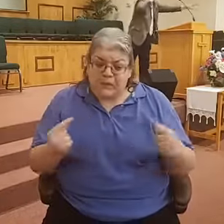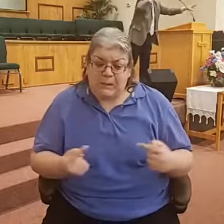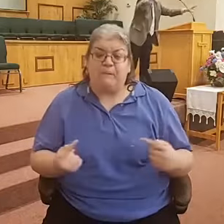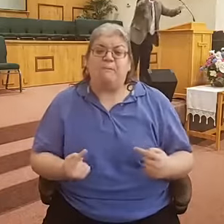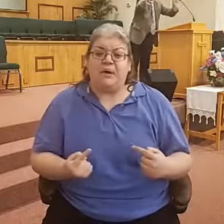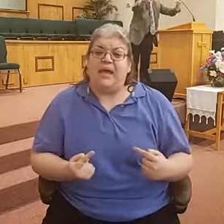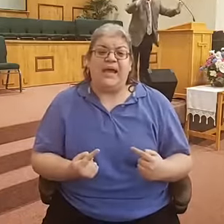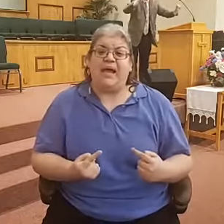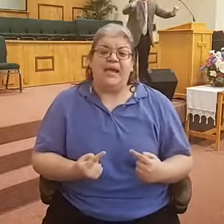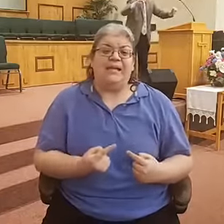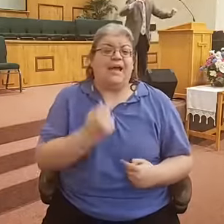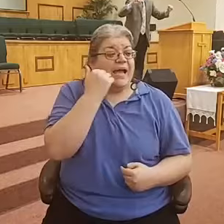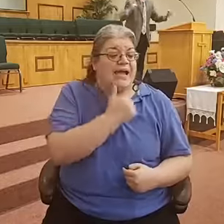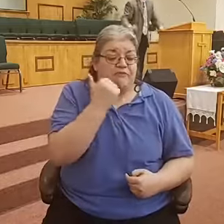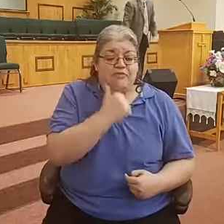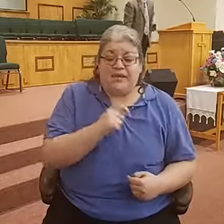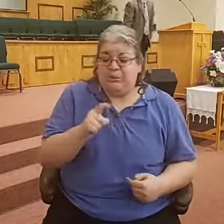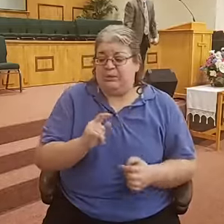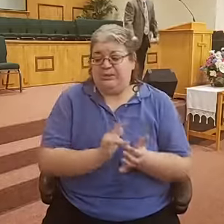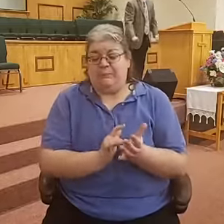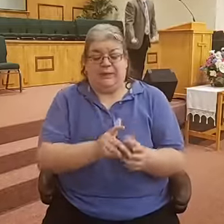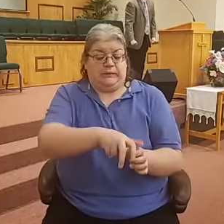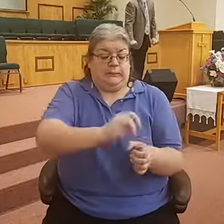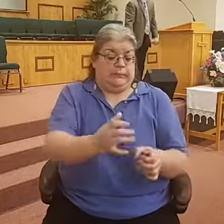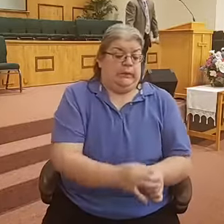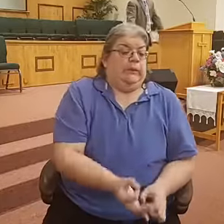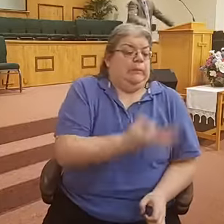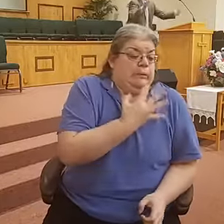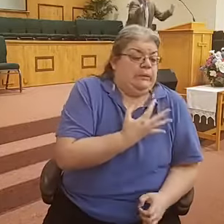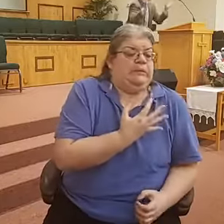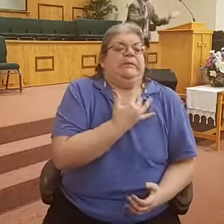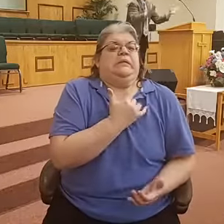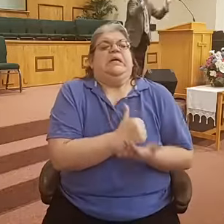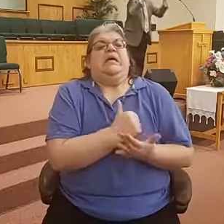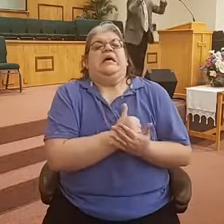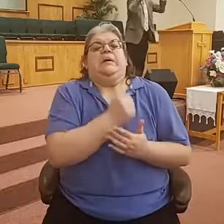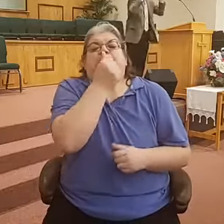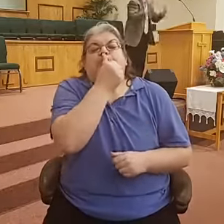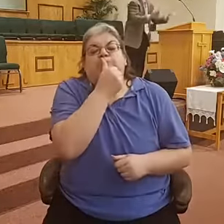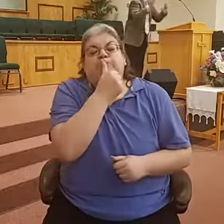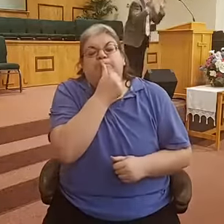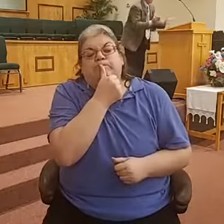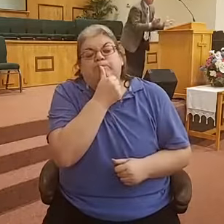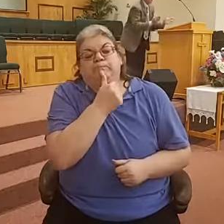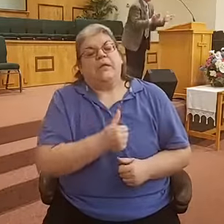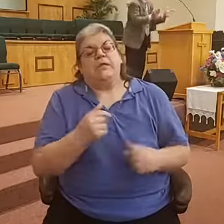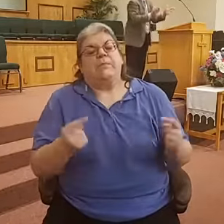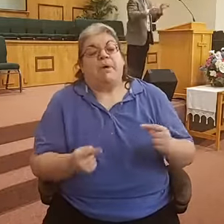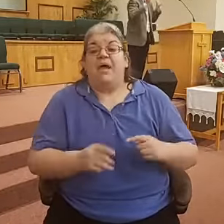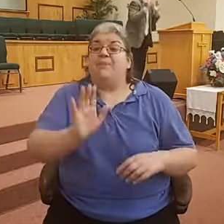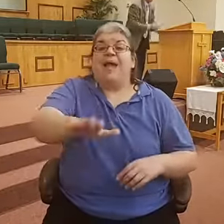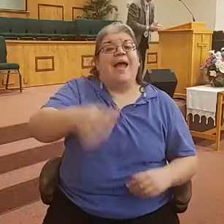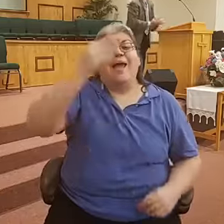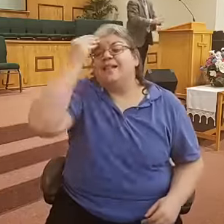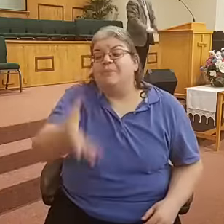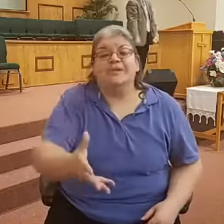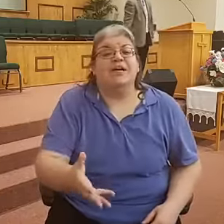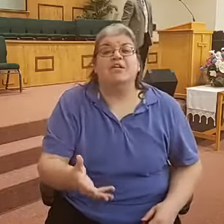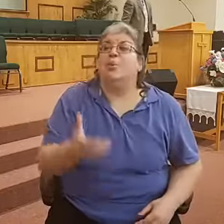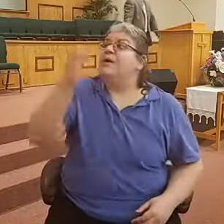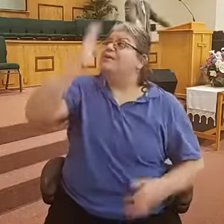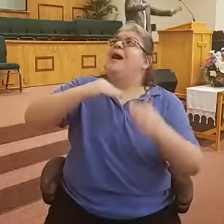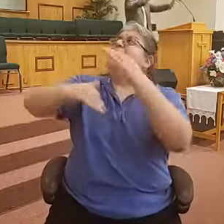the next med to help you through it, to deal with it. But all I can say is there is a God in heaven who has